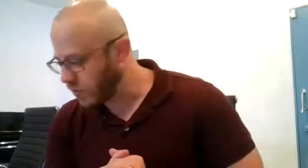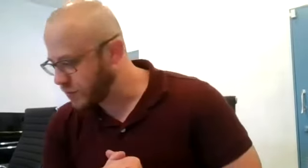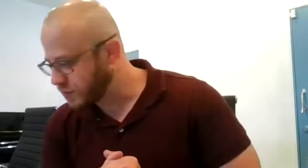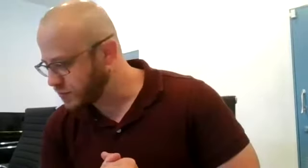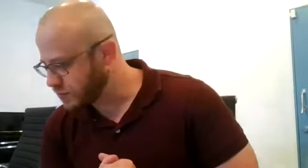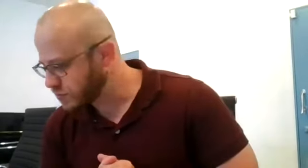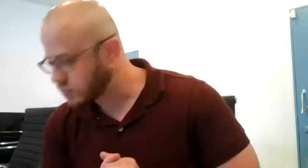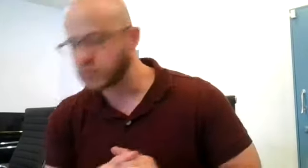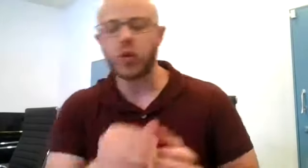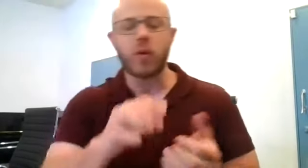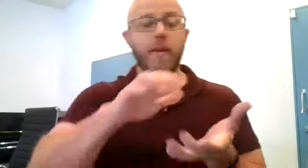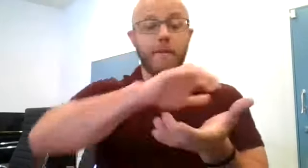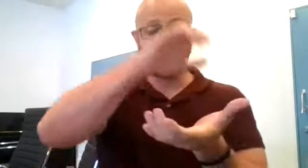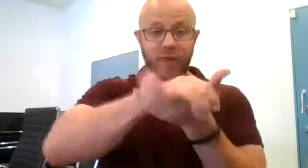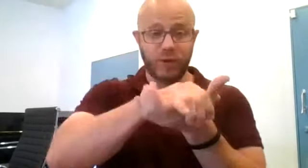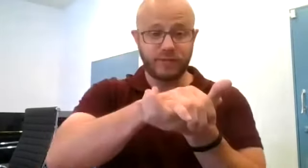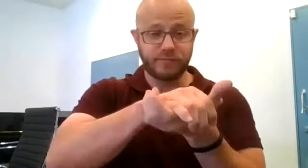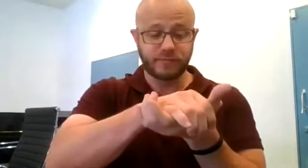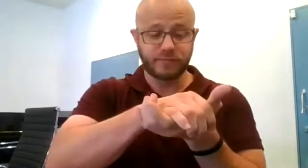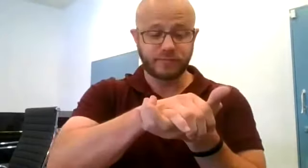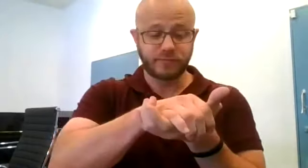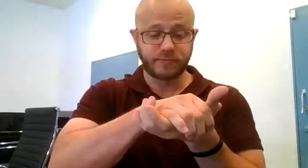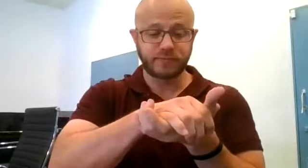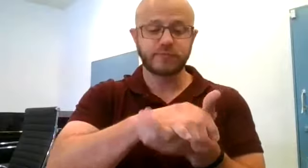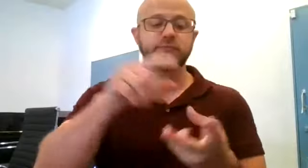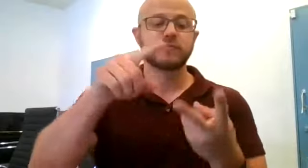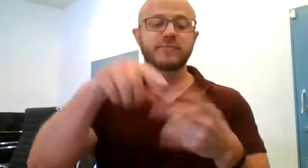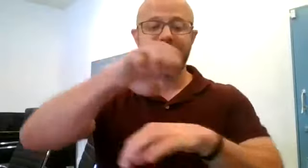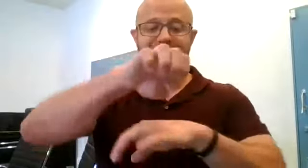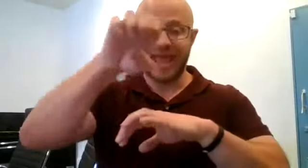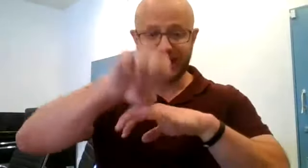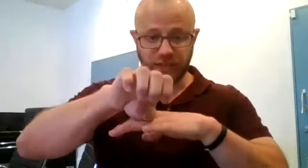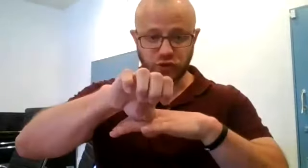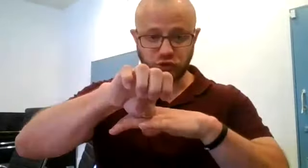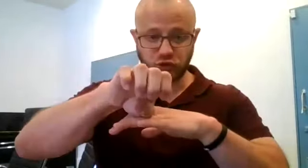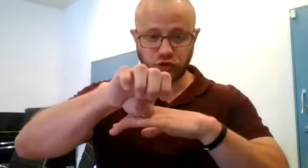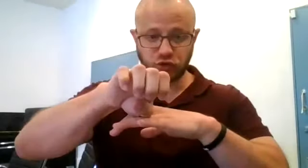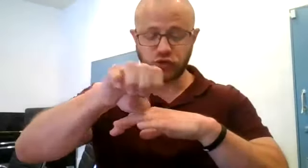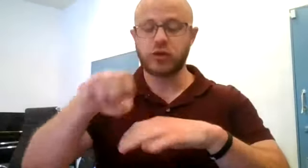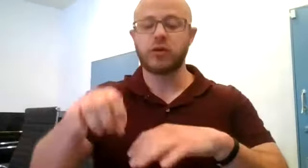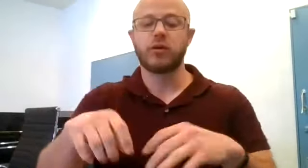from the body versus dating upward. So again, married, engaged,